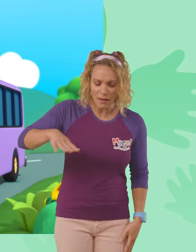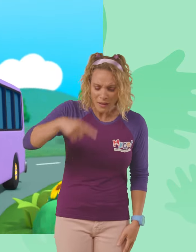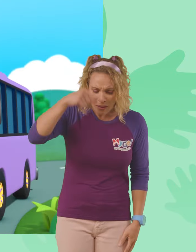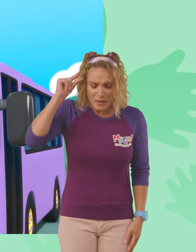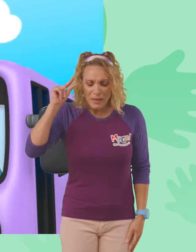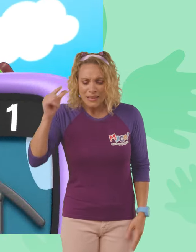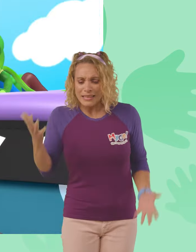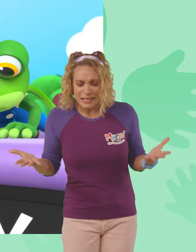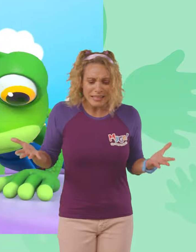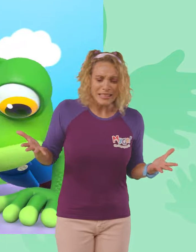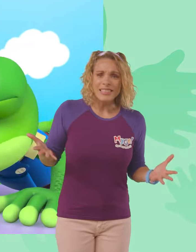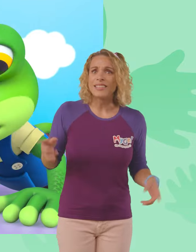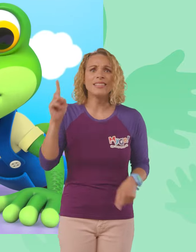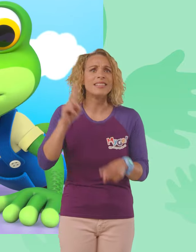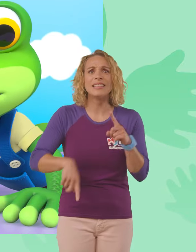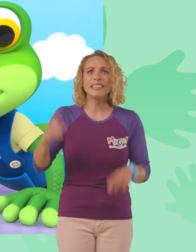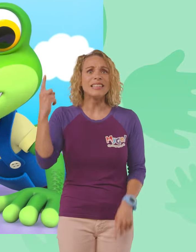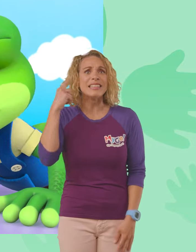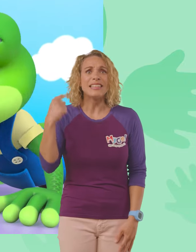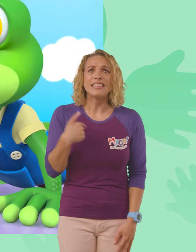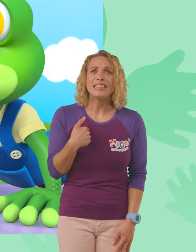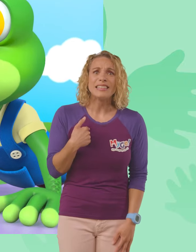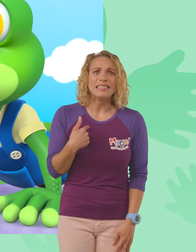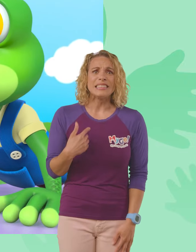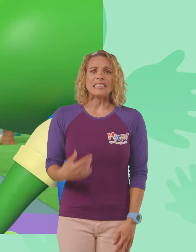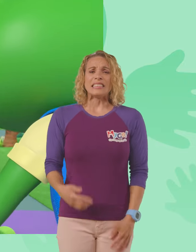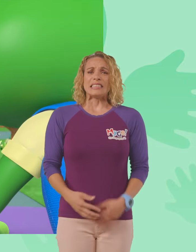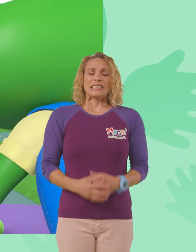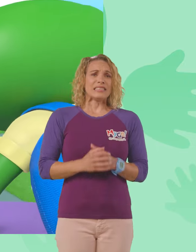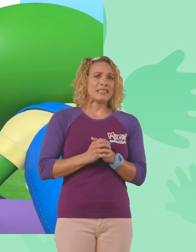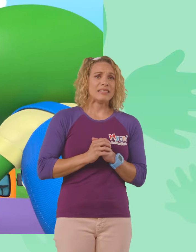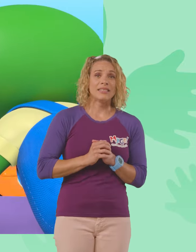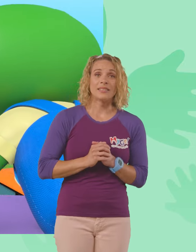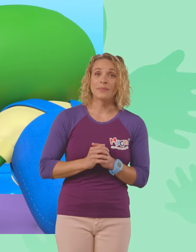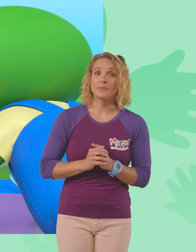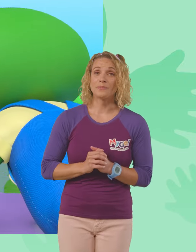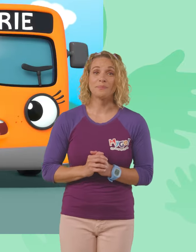Bobby! Bobby! Oh dear, he can't hear me!